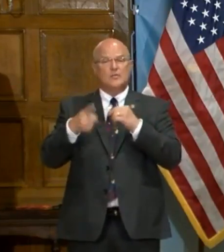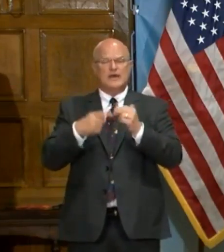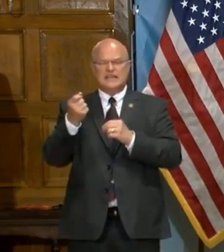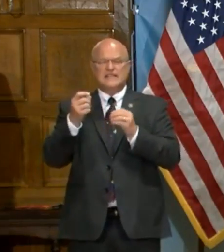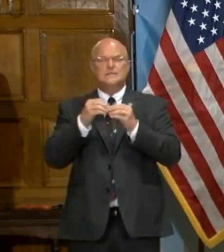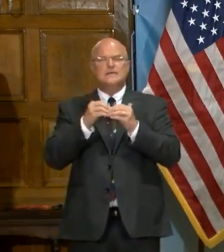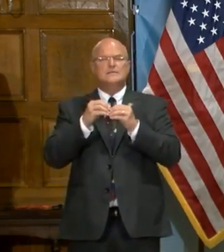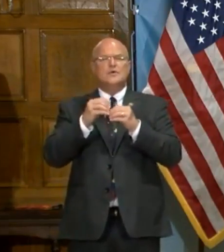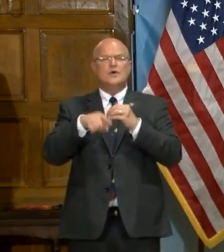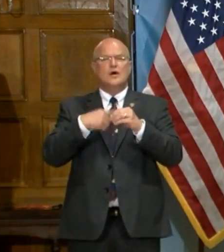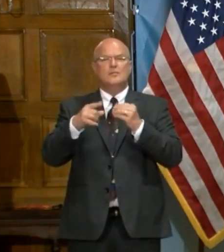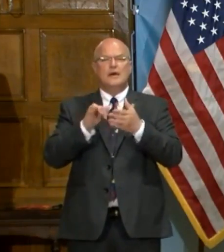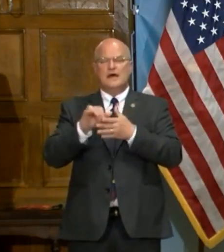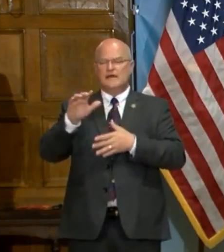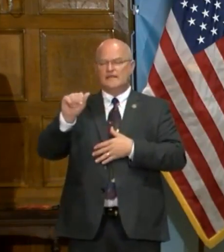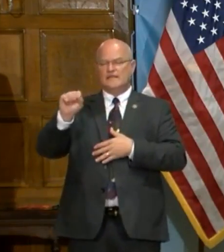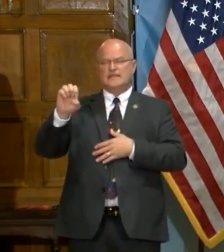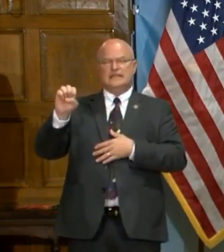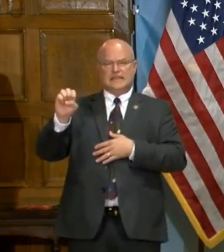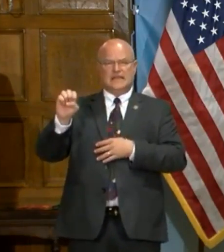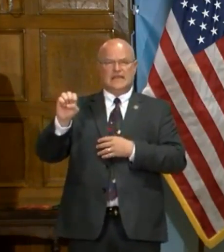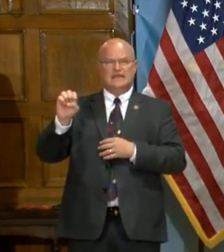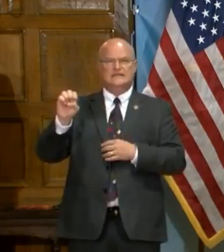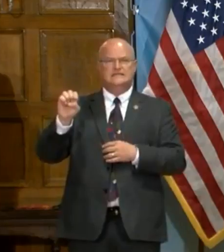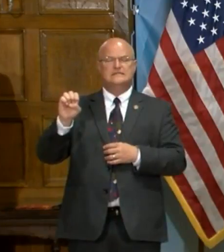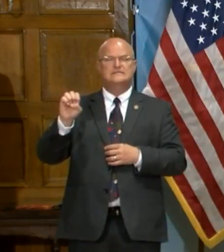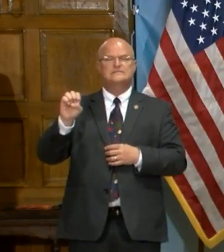a little bit about the case